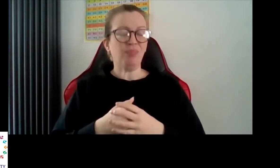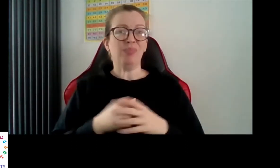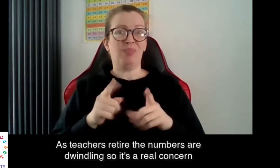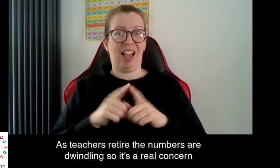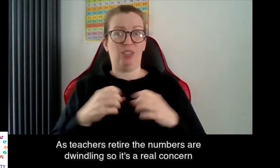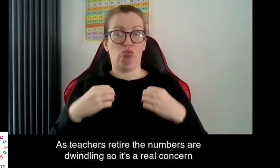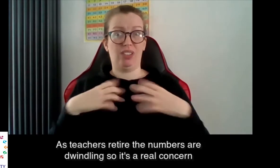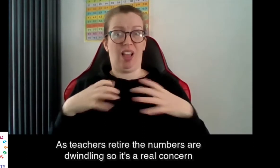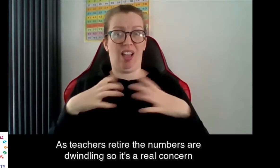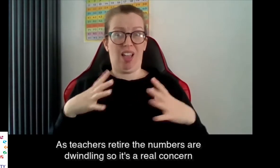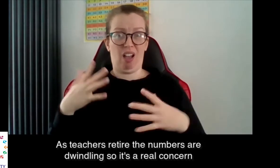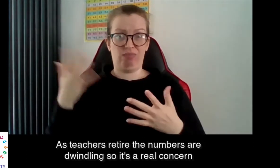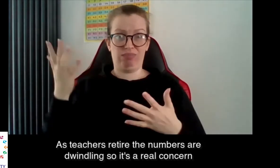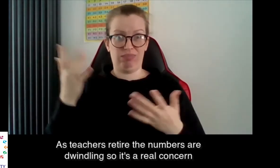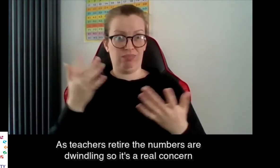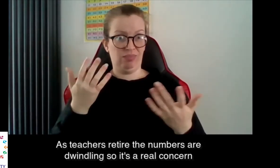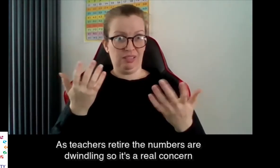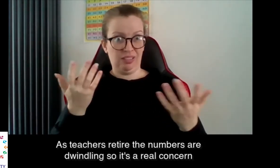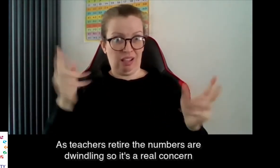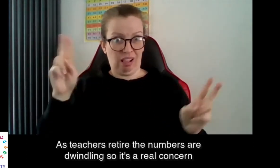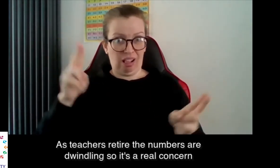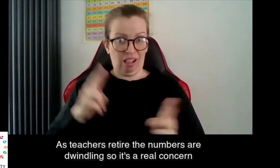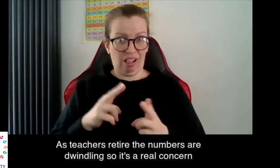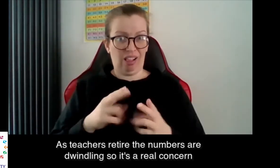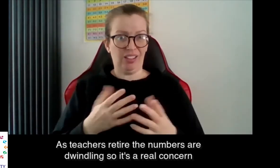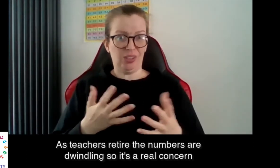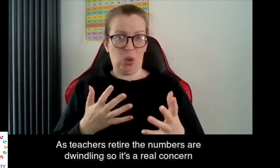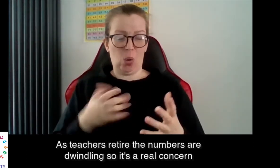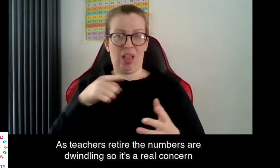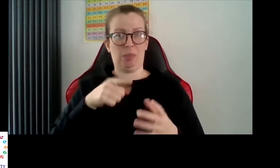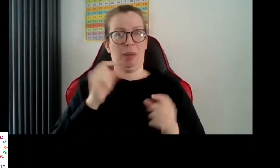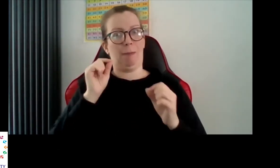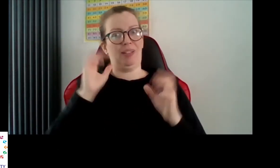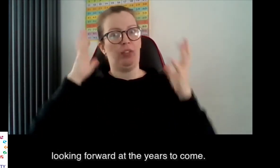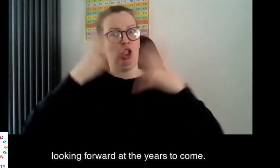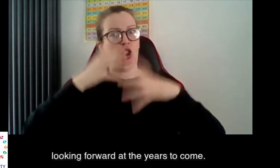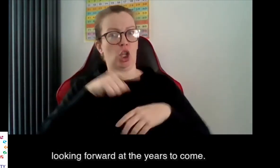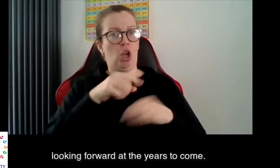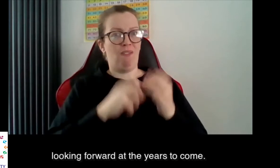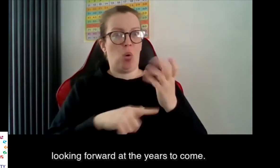As teachers retire, the numbers are dwindling, so it's a real concern looking forward at the years to